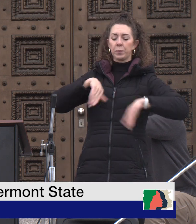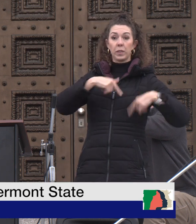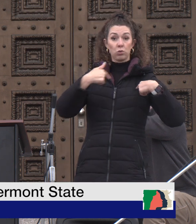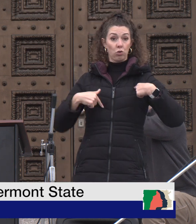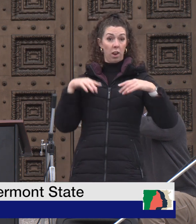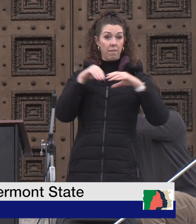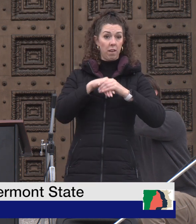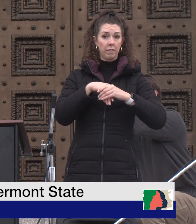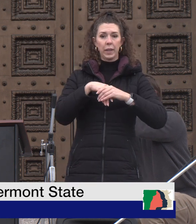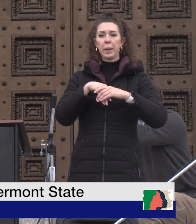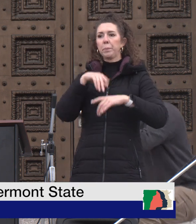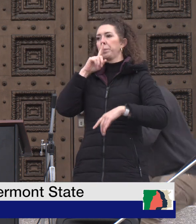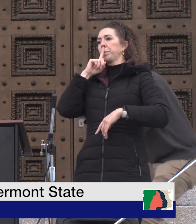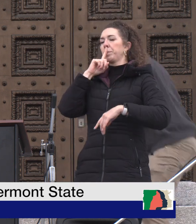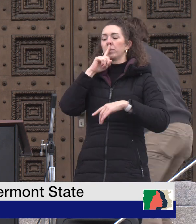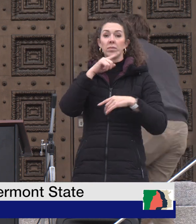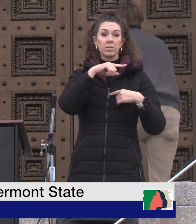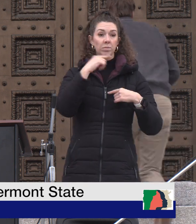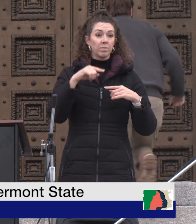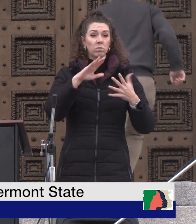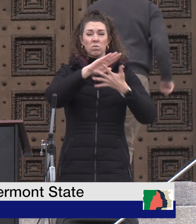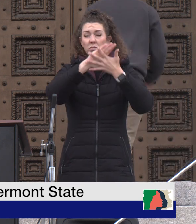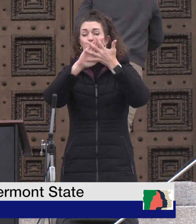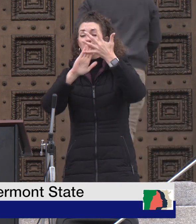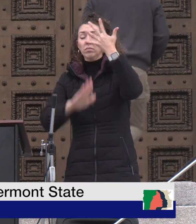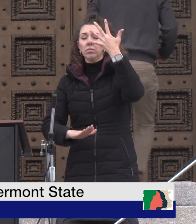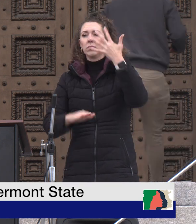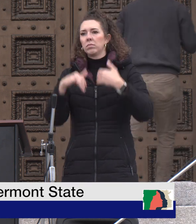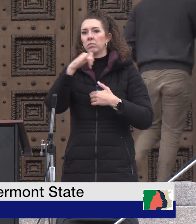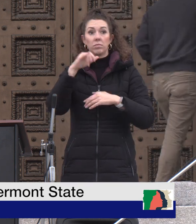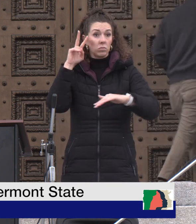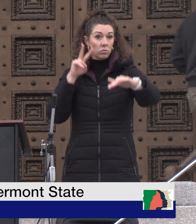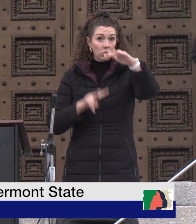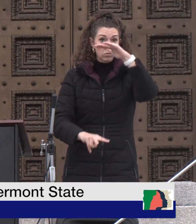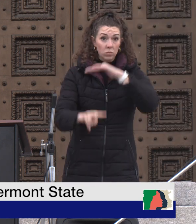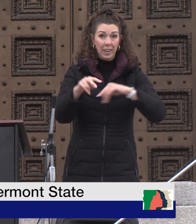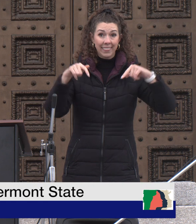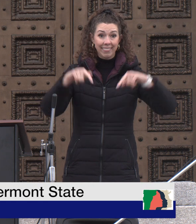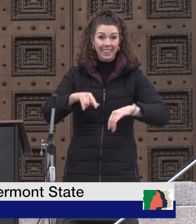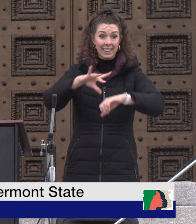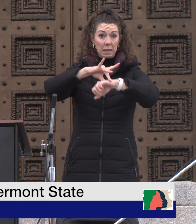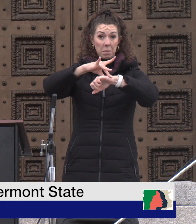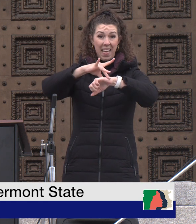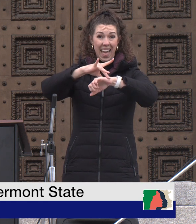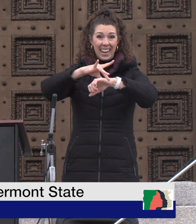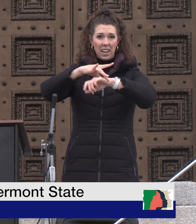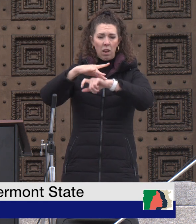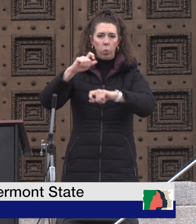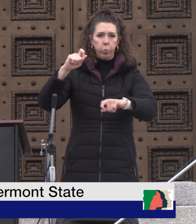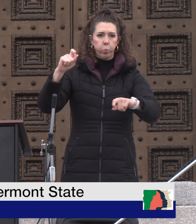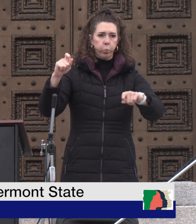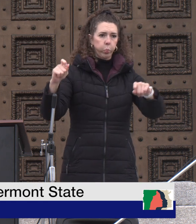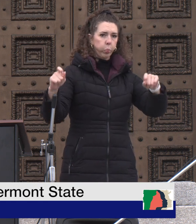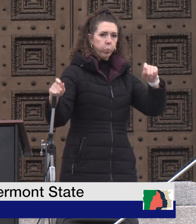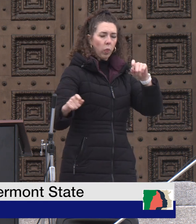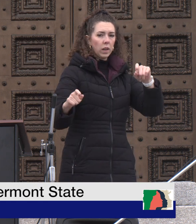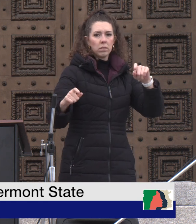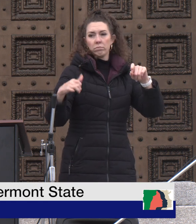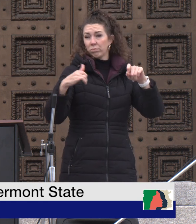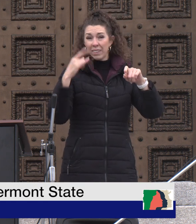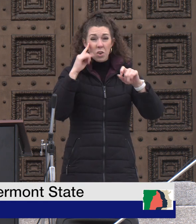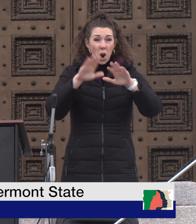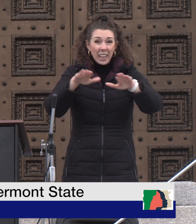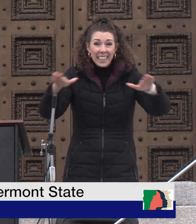Europe will withdraw, and God only knows the kind of planet that our kids and future generations will inherit.